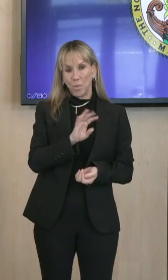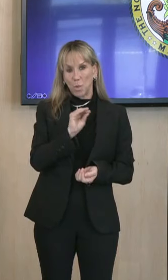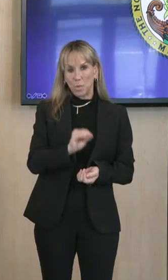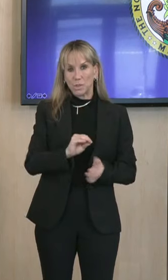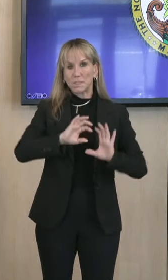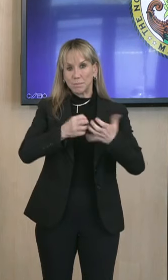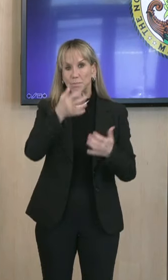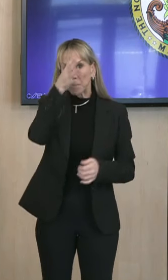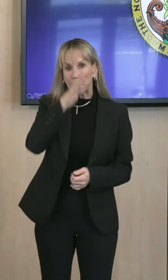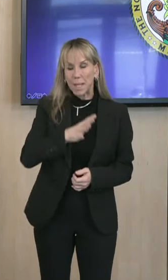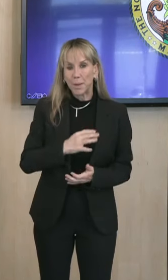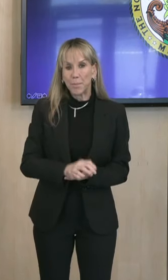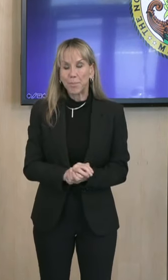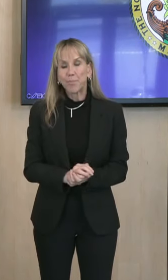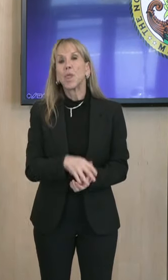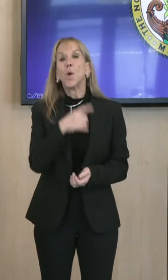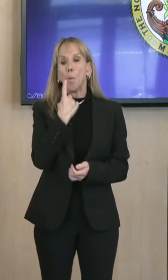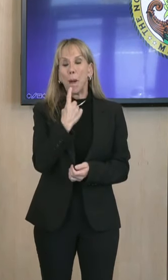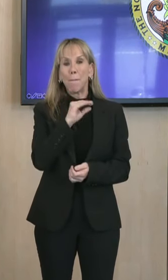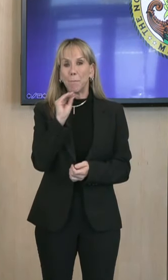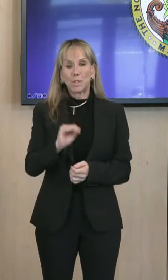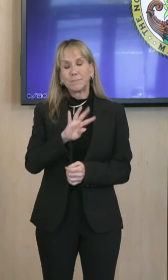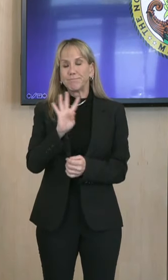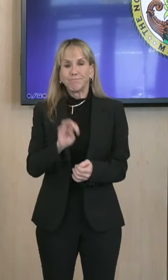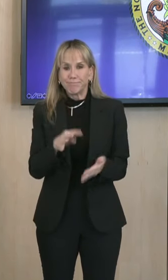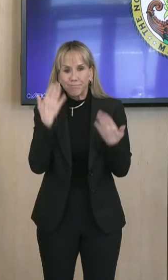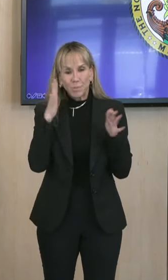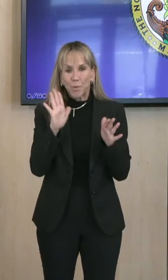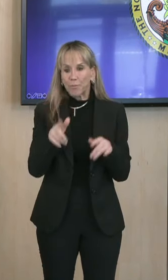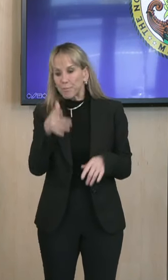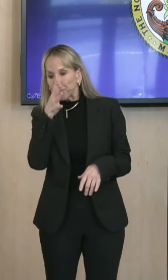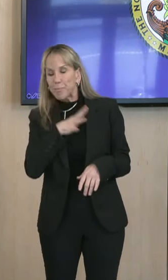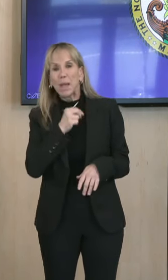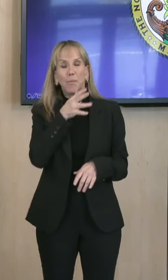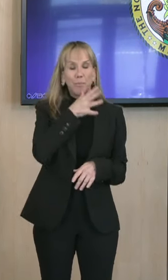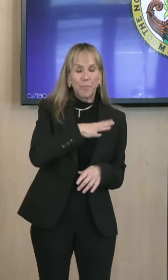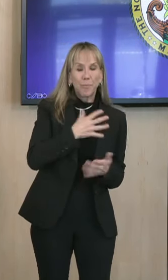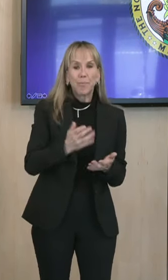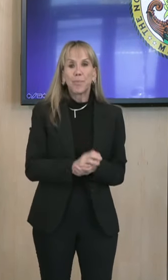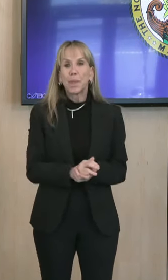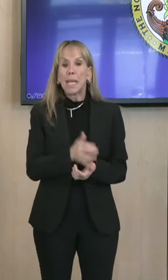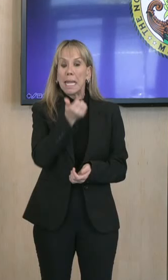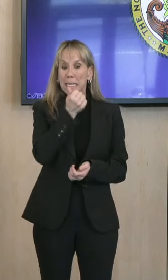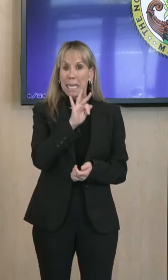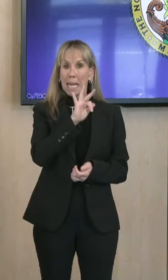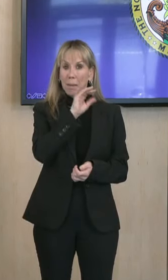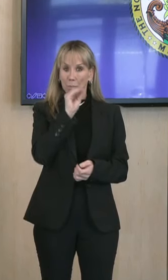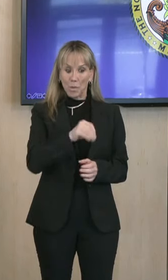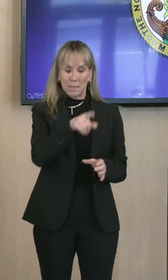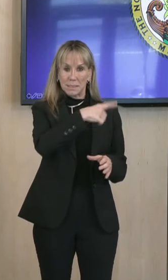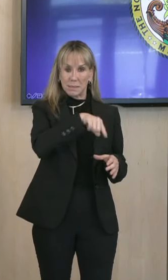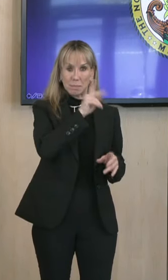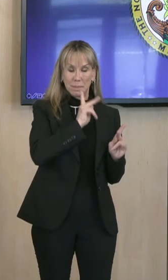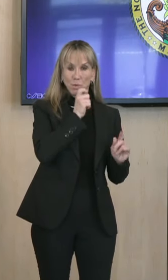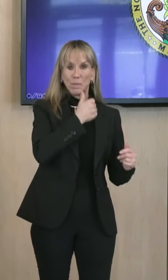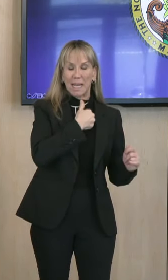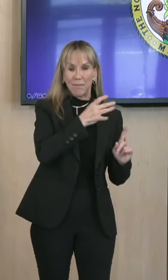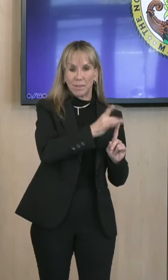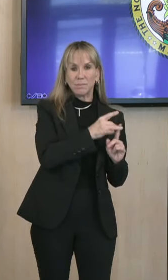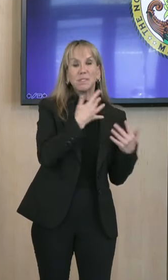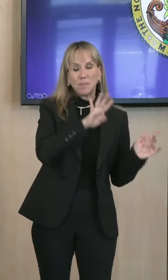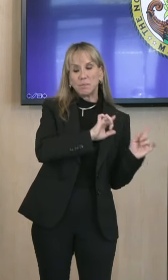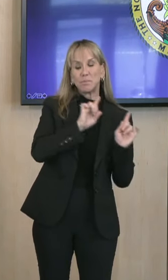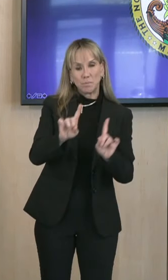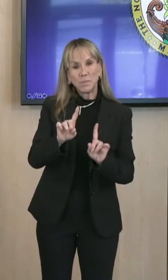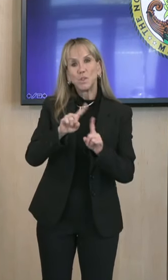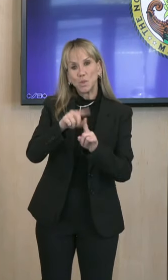are male, and 1% the gender is unknown. 19% have been hospitalized, 8% have been